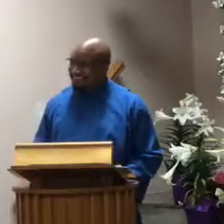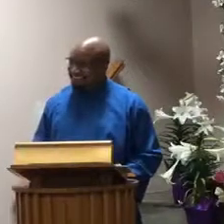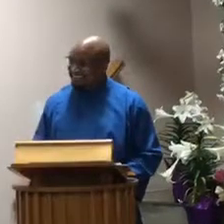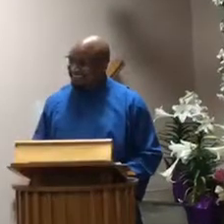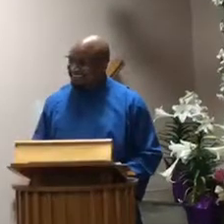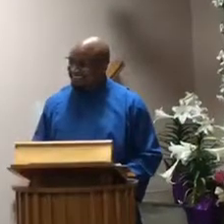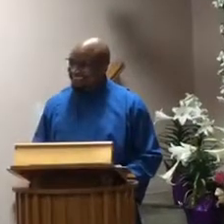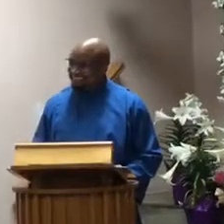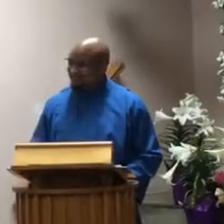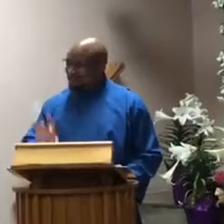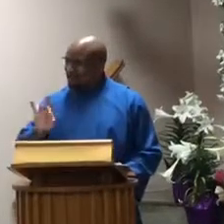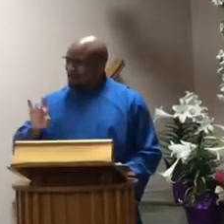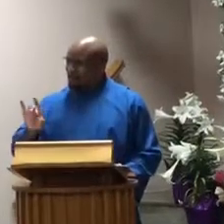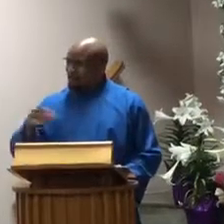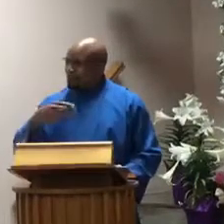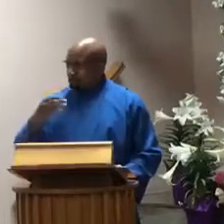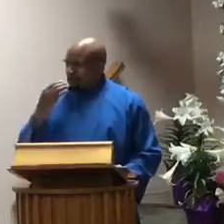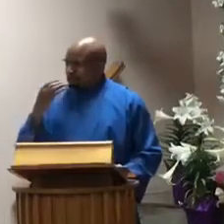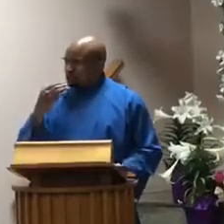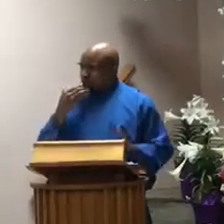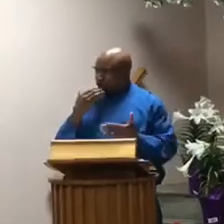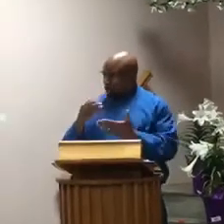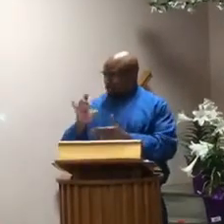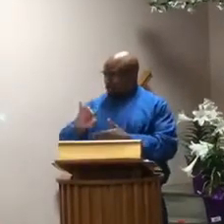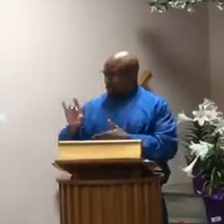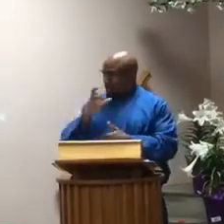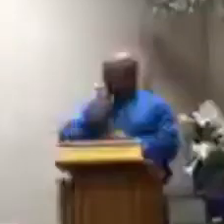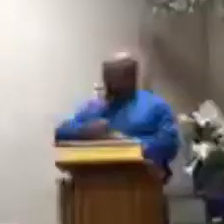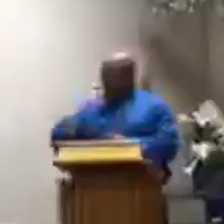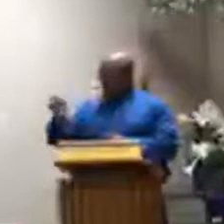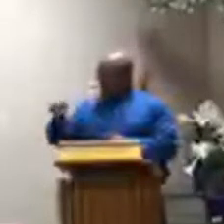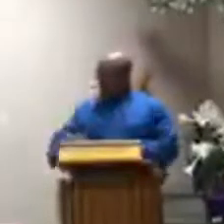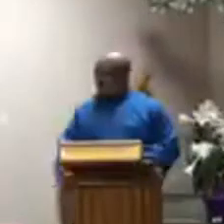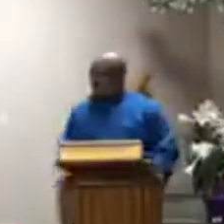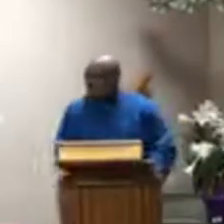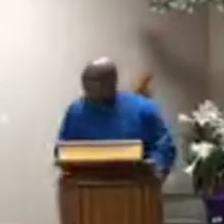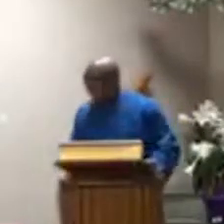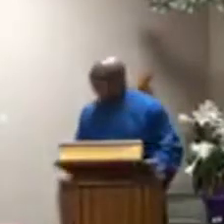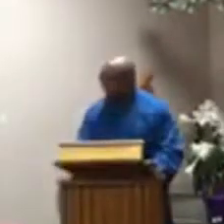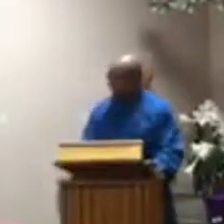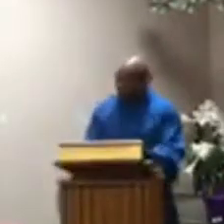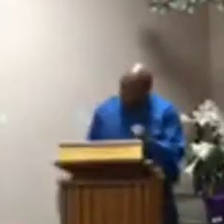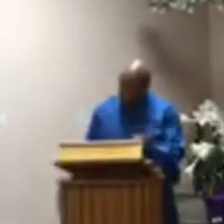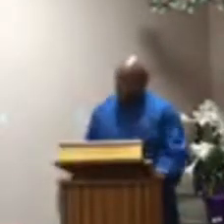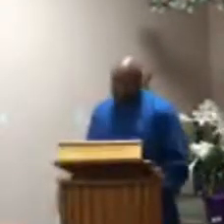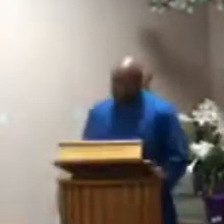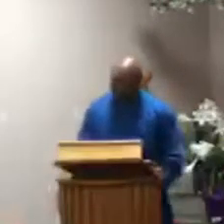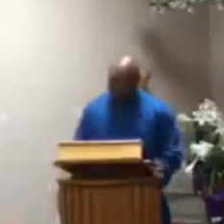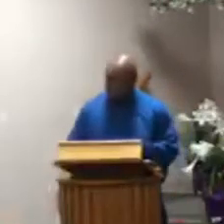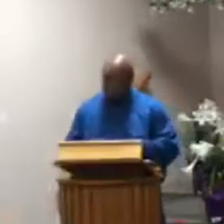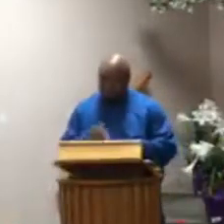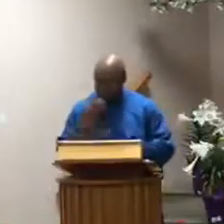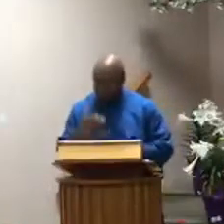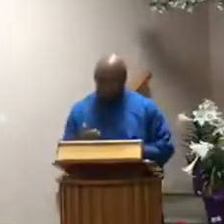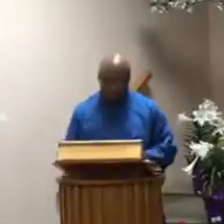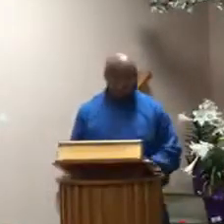That's tomorrow. Oh. You don't hit me she with that. Good for 88 years old. Oh, the age